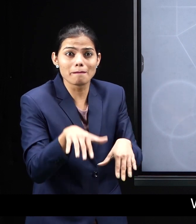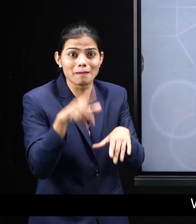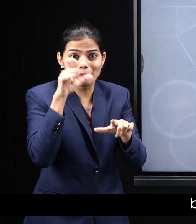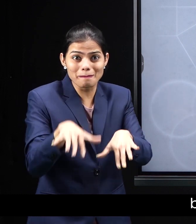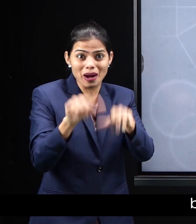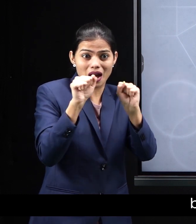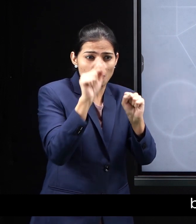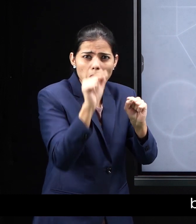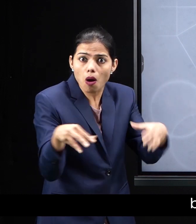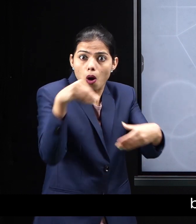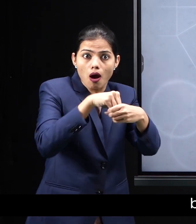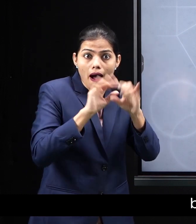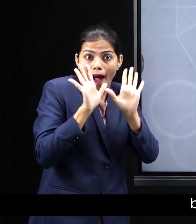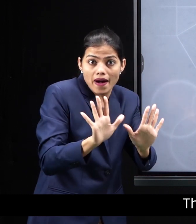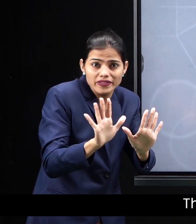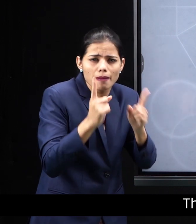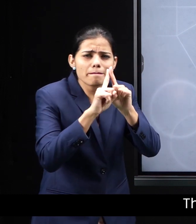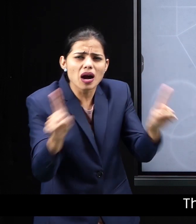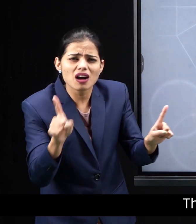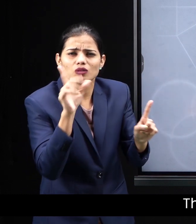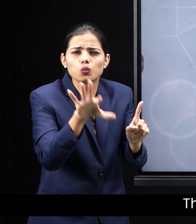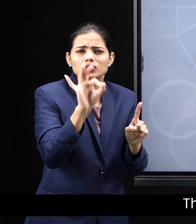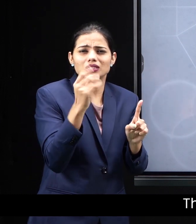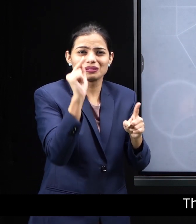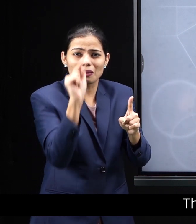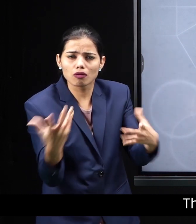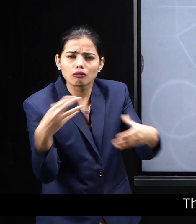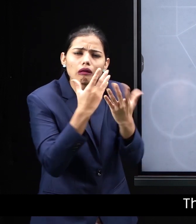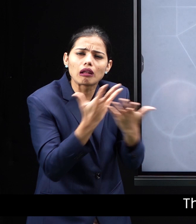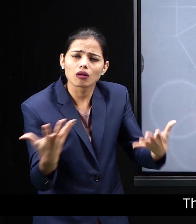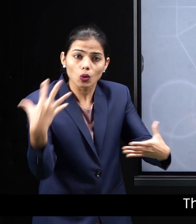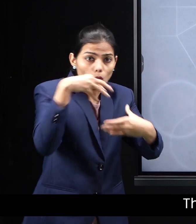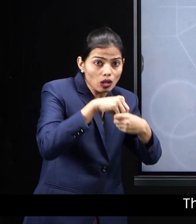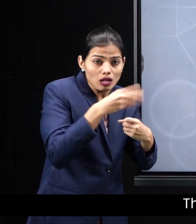element, but then which element? There are many in general.